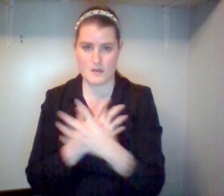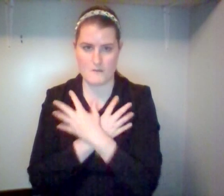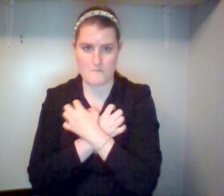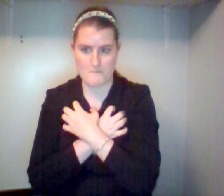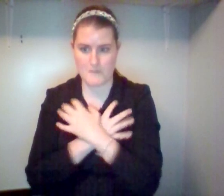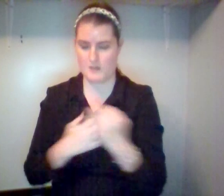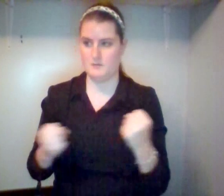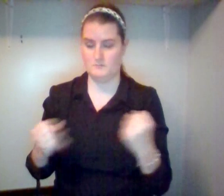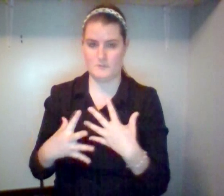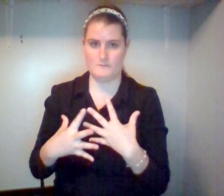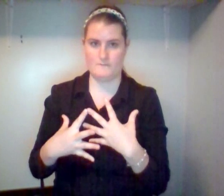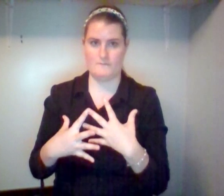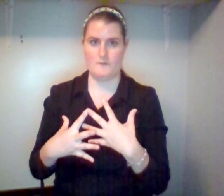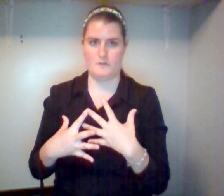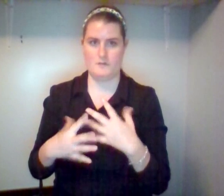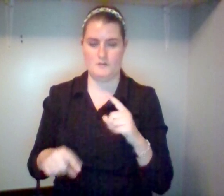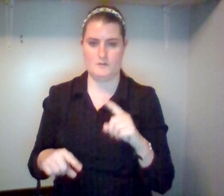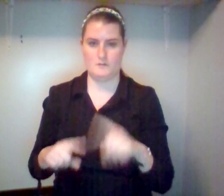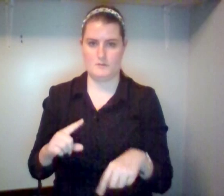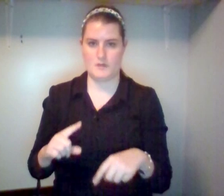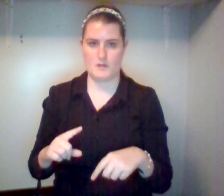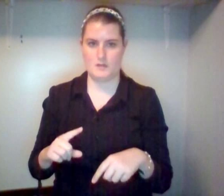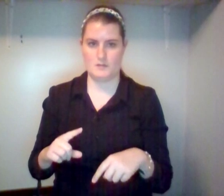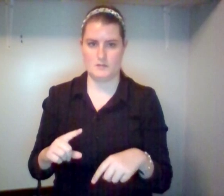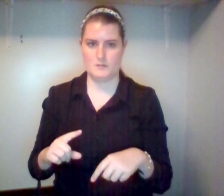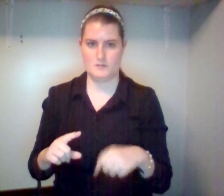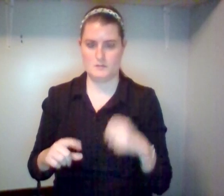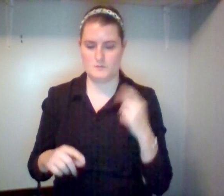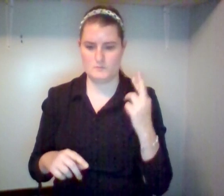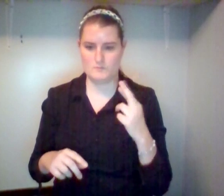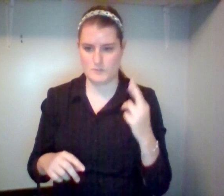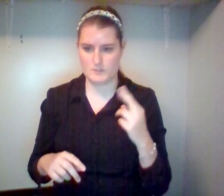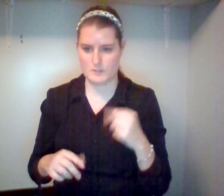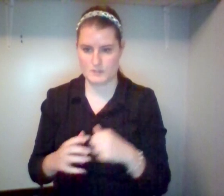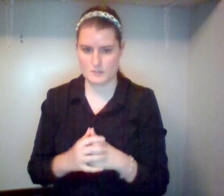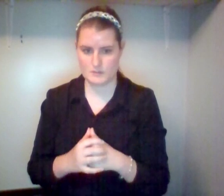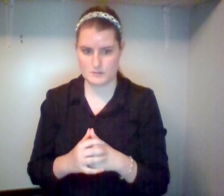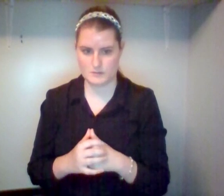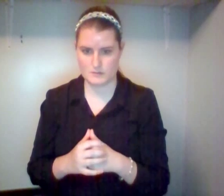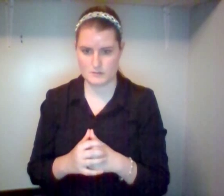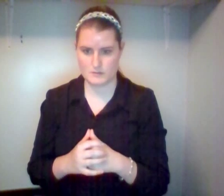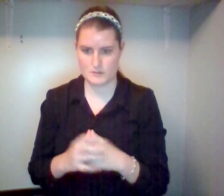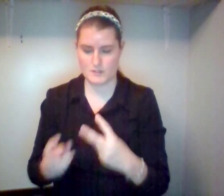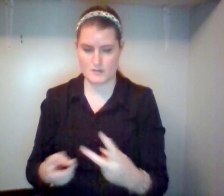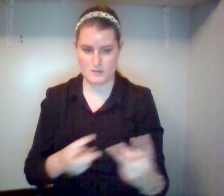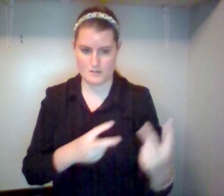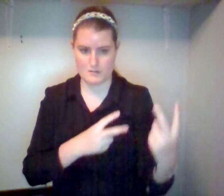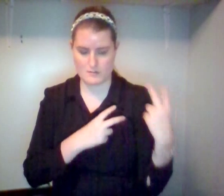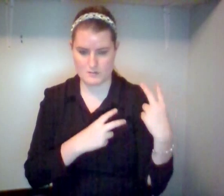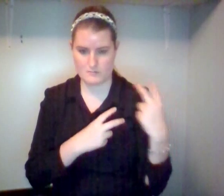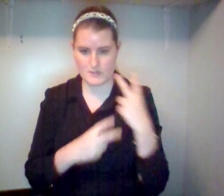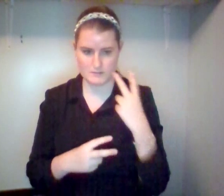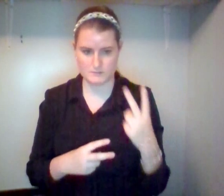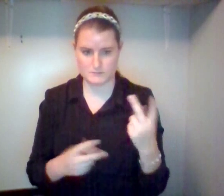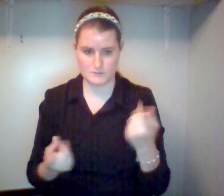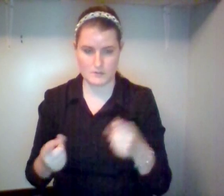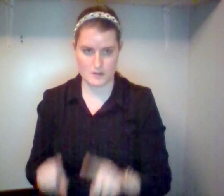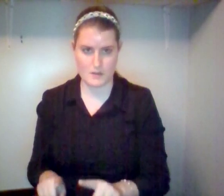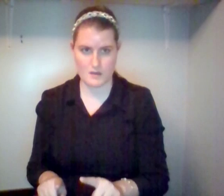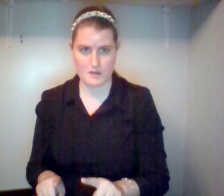experiencing fear. Later, you can look at it, and Lewis is just supremely gifted at both of those, and all of us